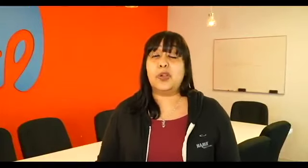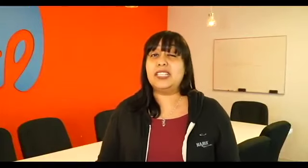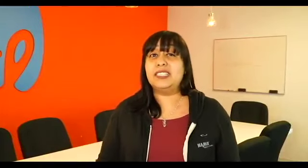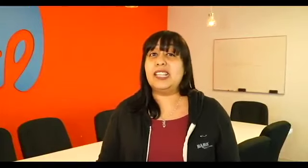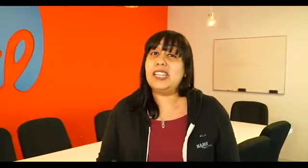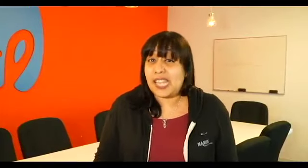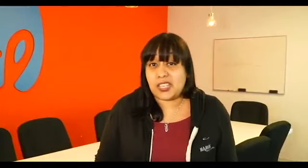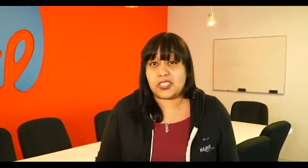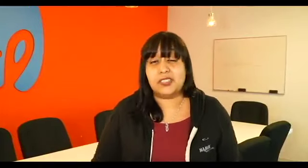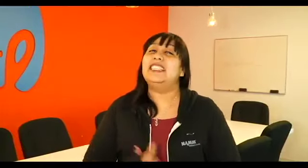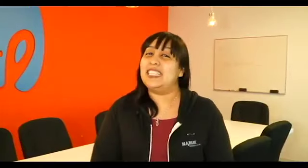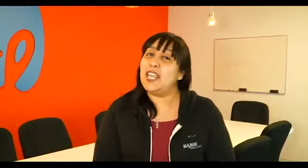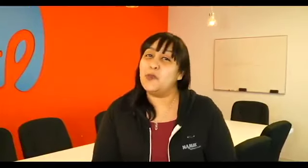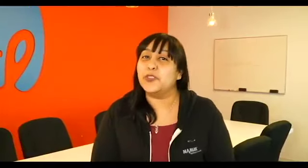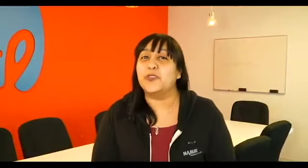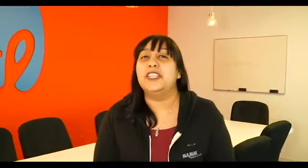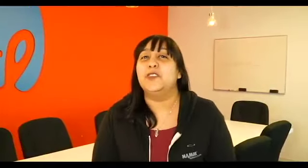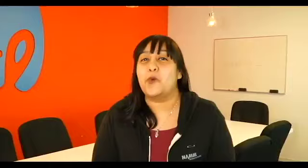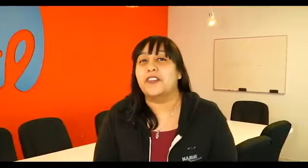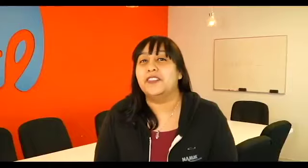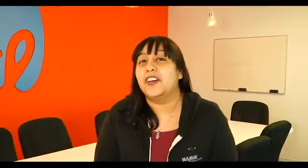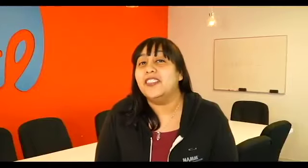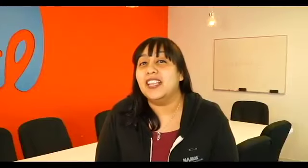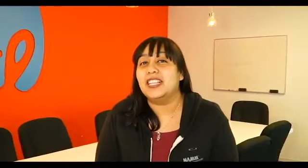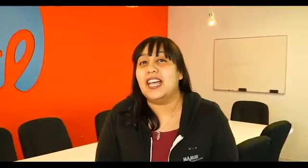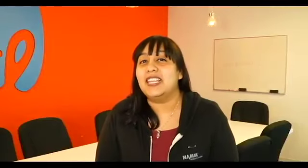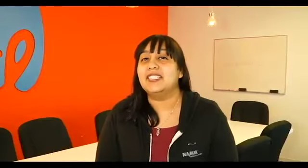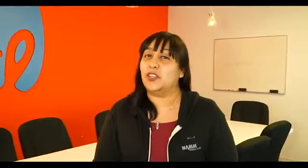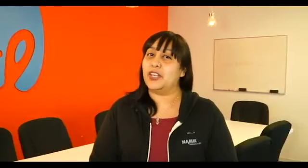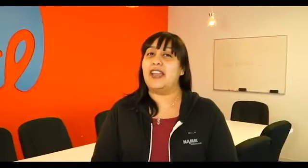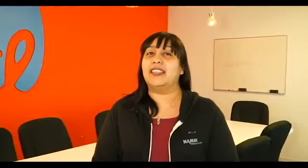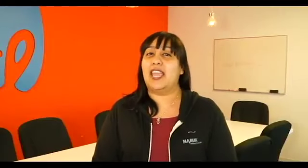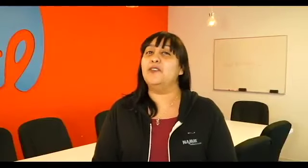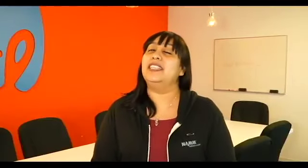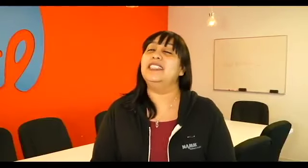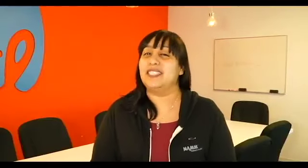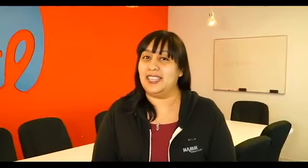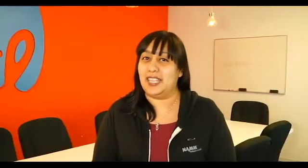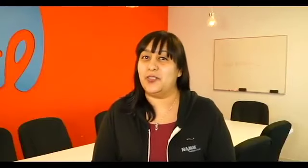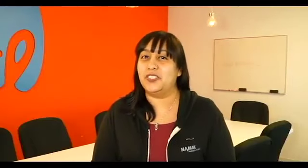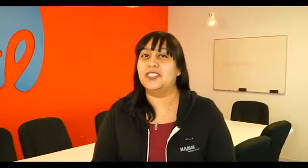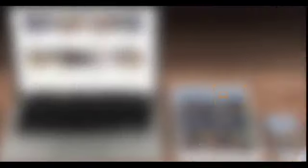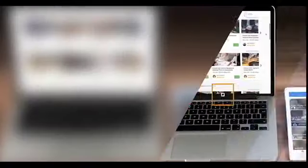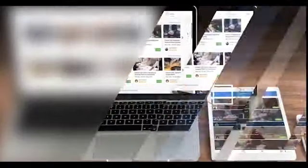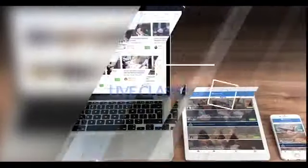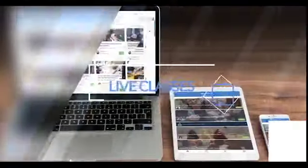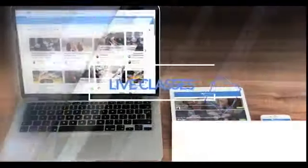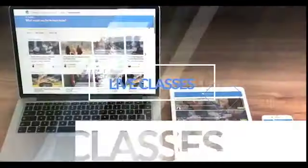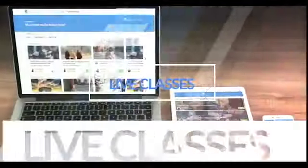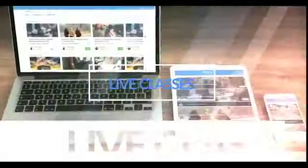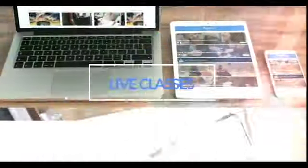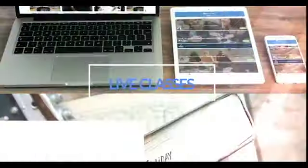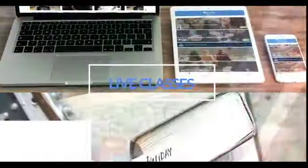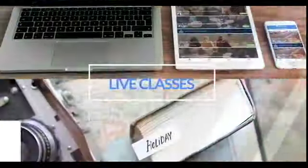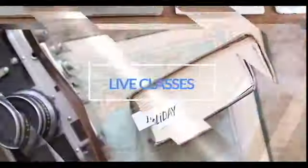times, prices, and age. Today, we're joining Eduardo's online class to learn how to count in sign language.